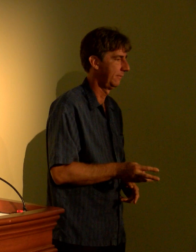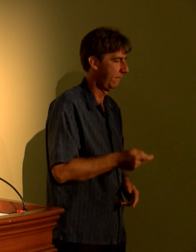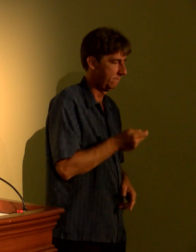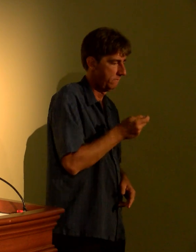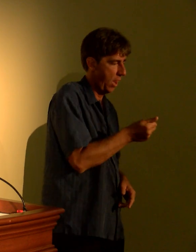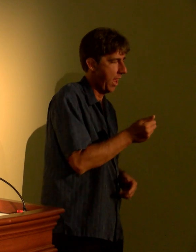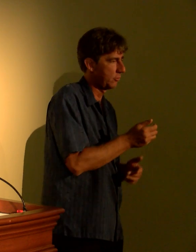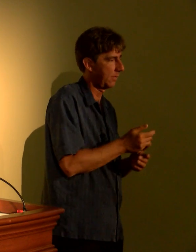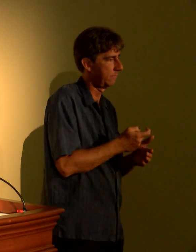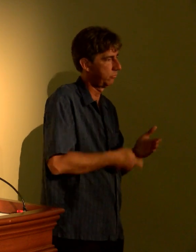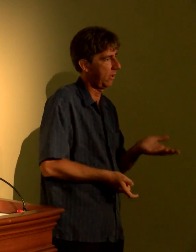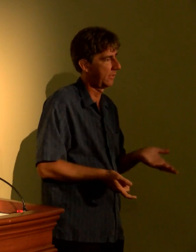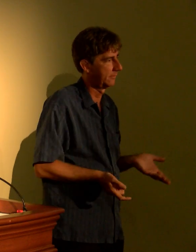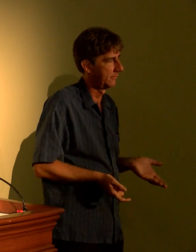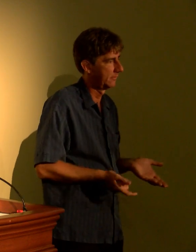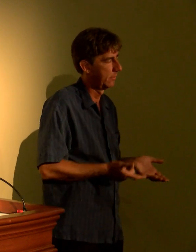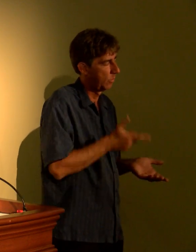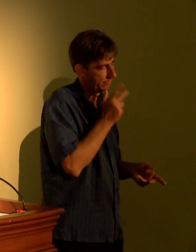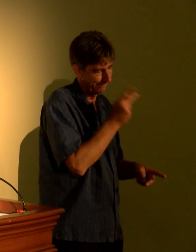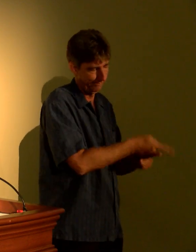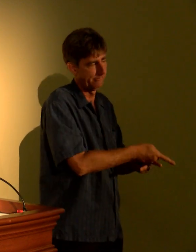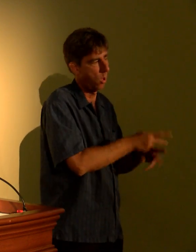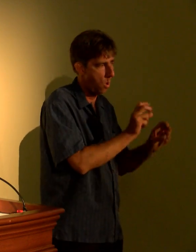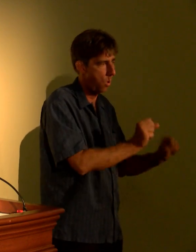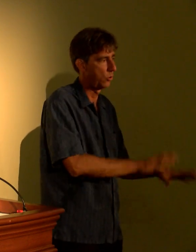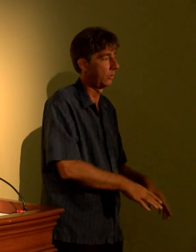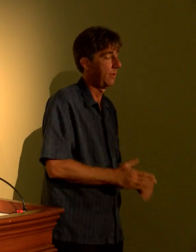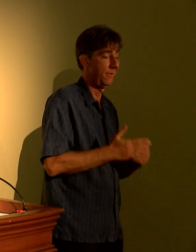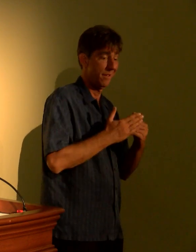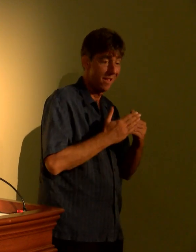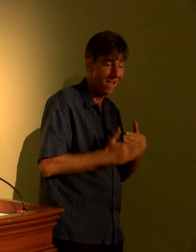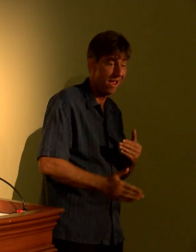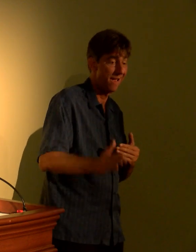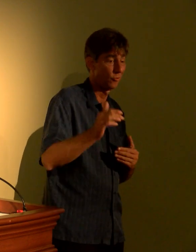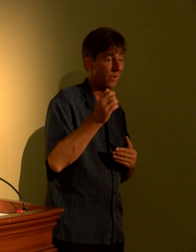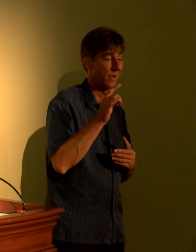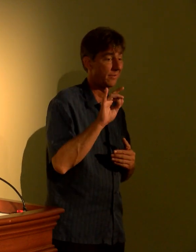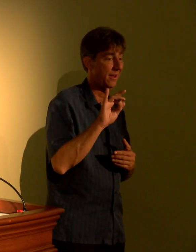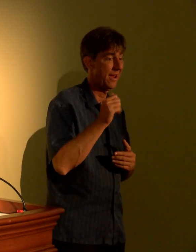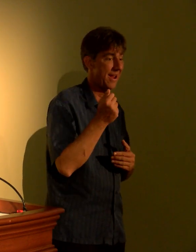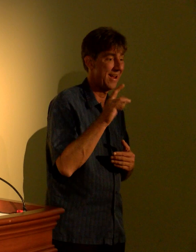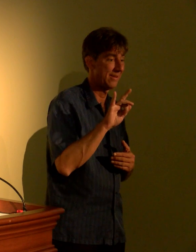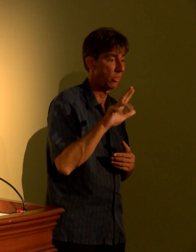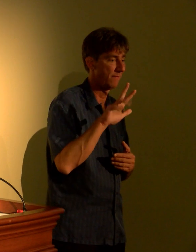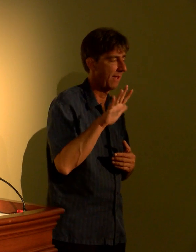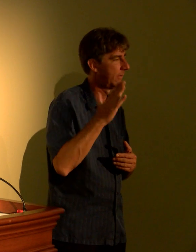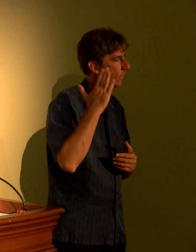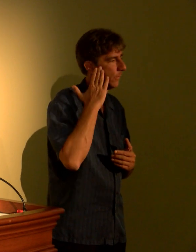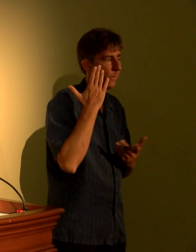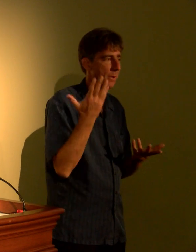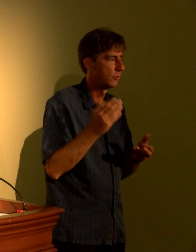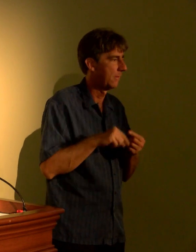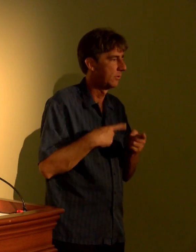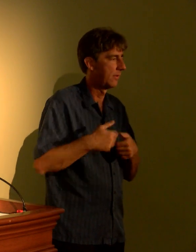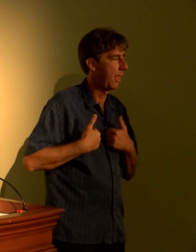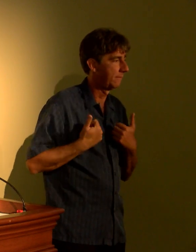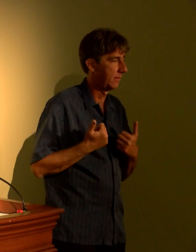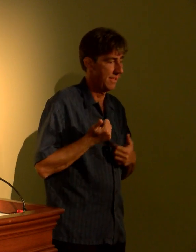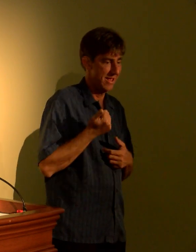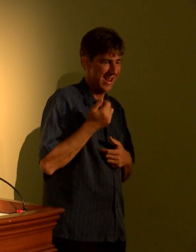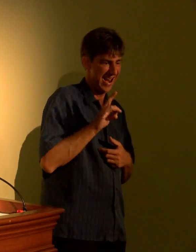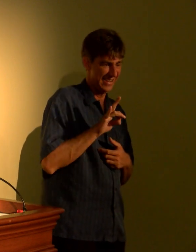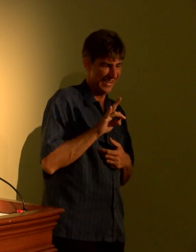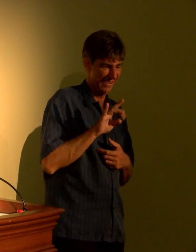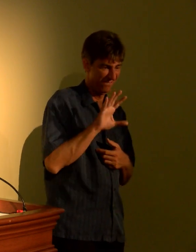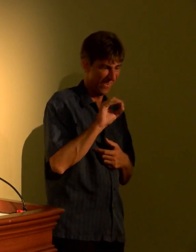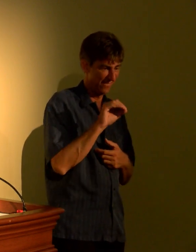Very little is known of Brewster's life after 1835. In 1850, there was a grand ceremony at the asylum. Lots